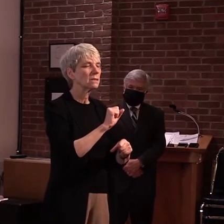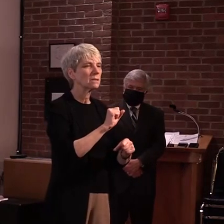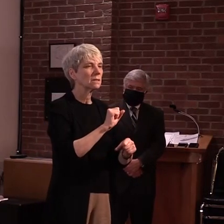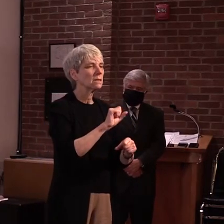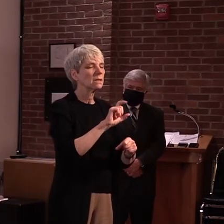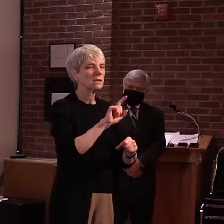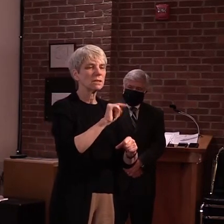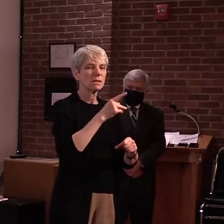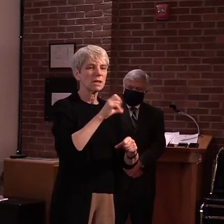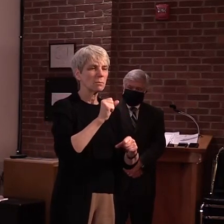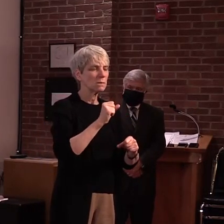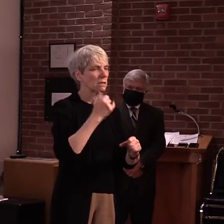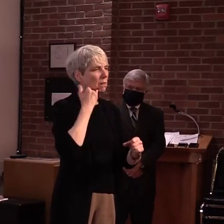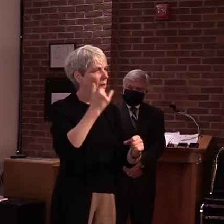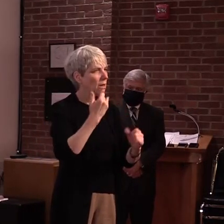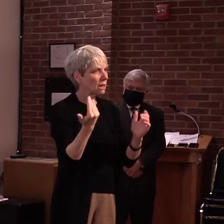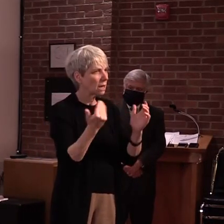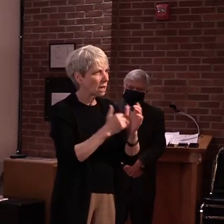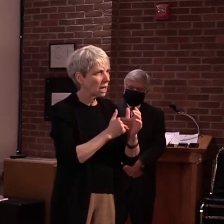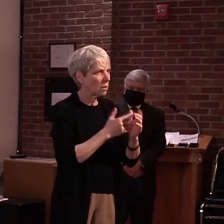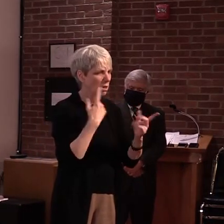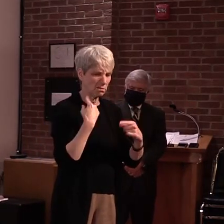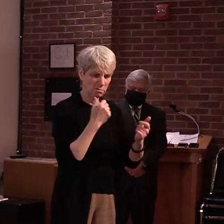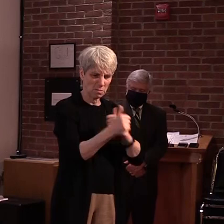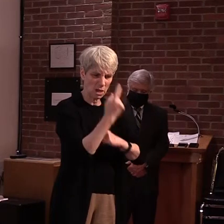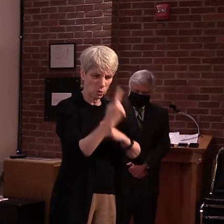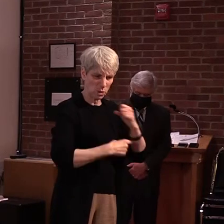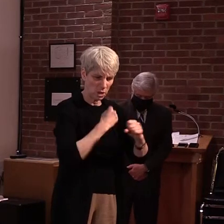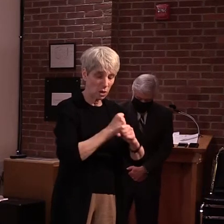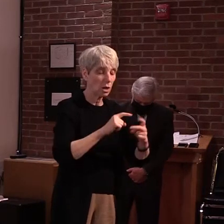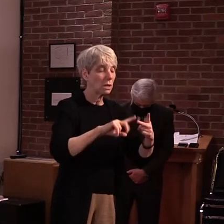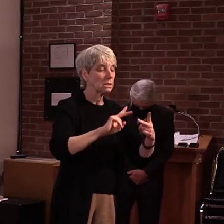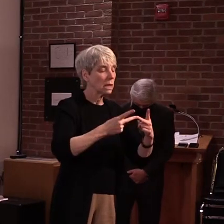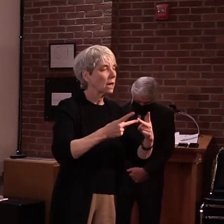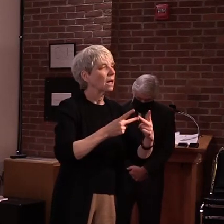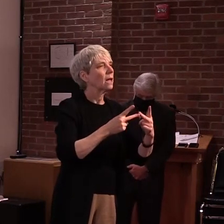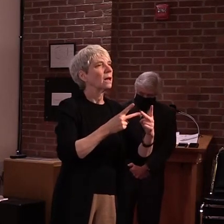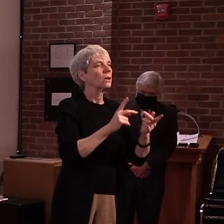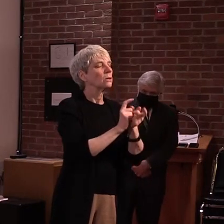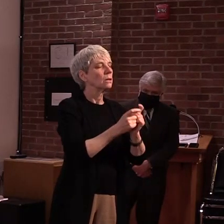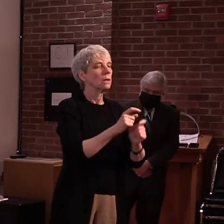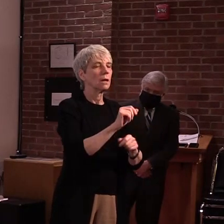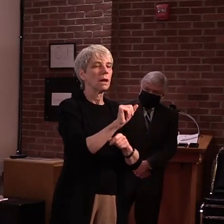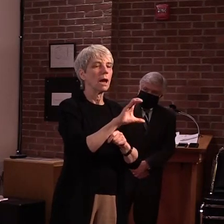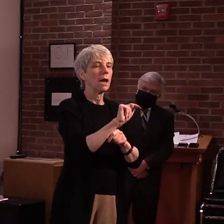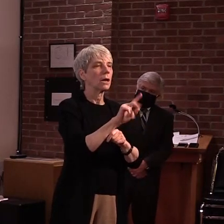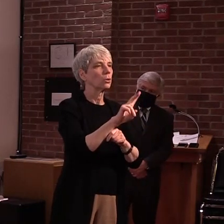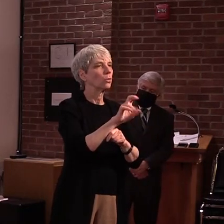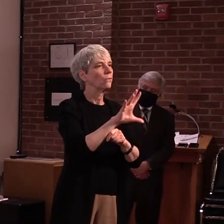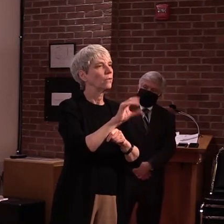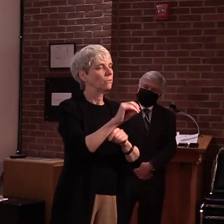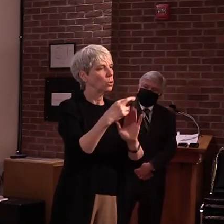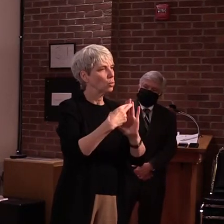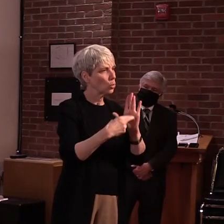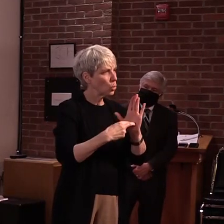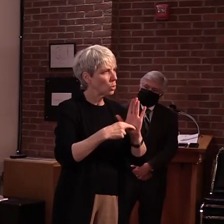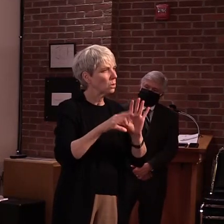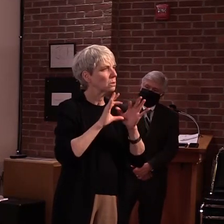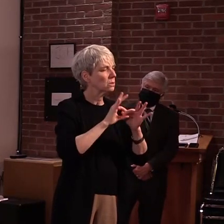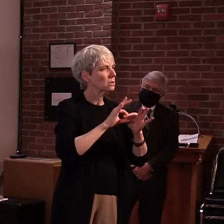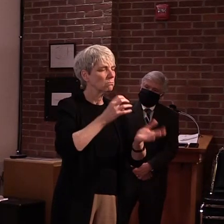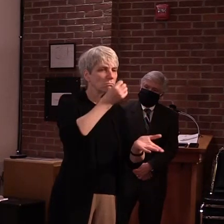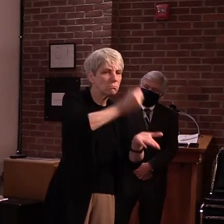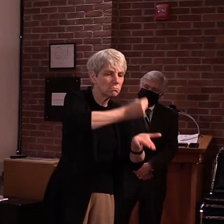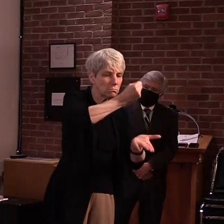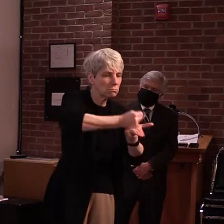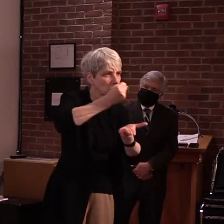problematic, is changing Act 250 rules for them because they have permitting. Have you reflected on either of those